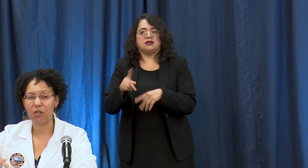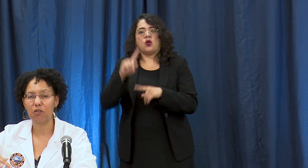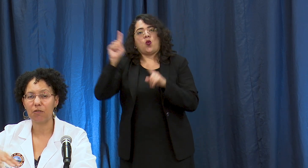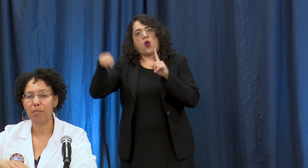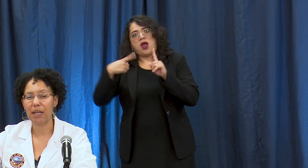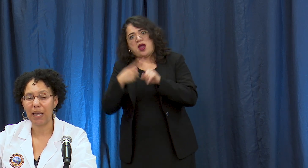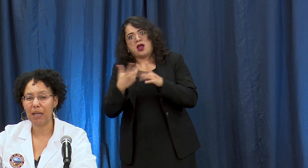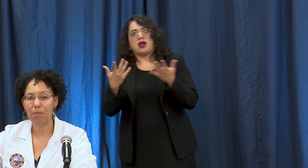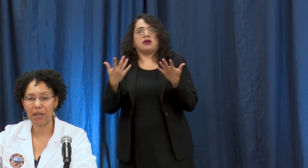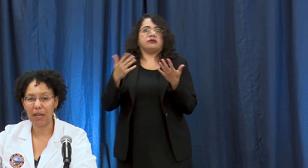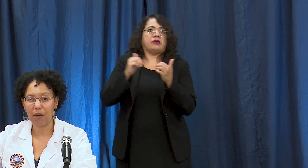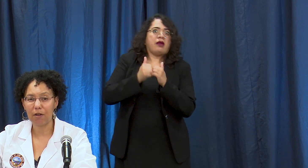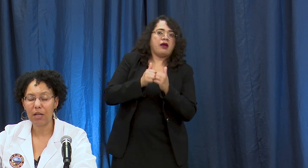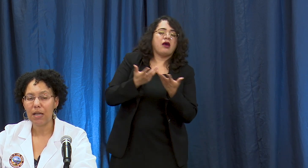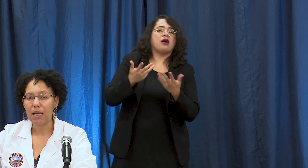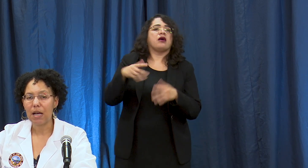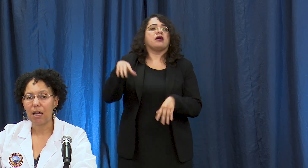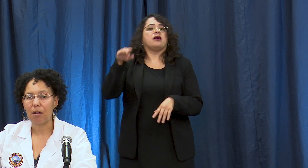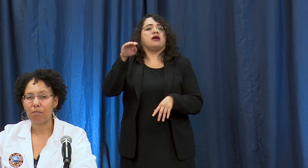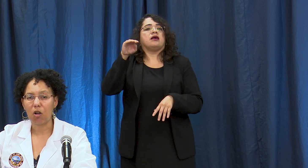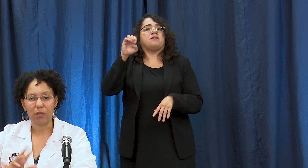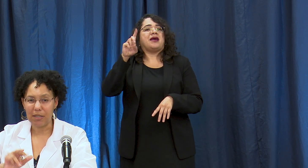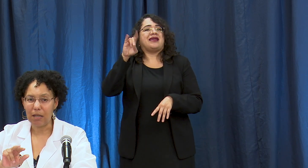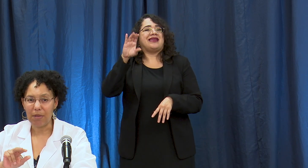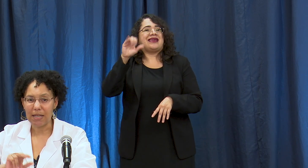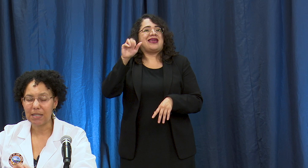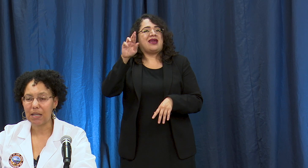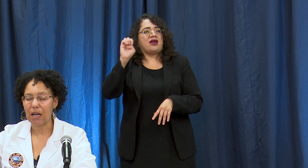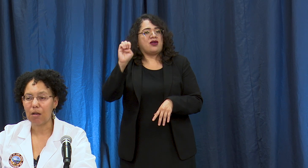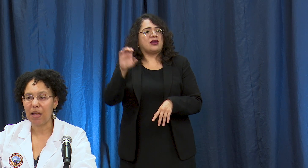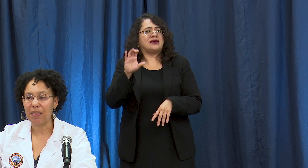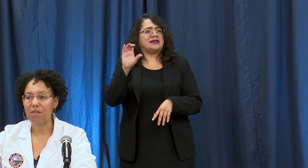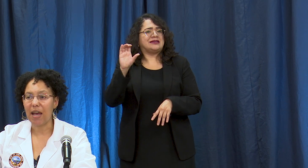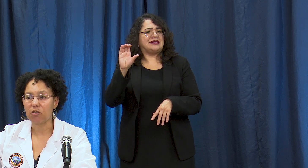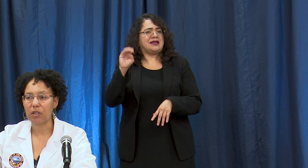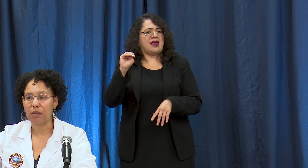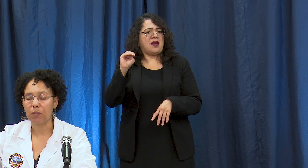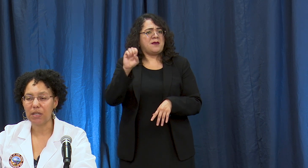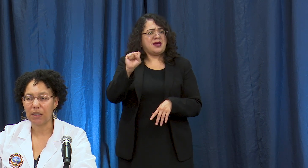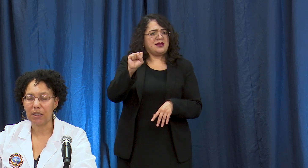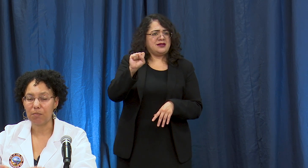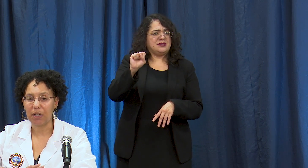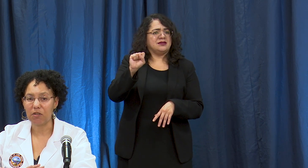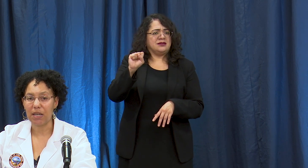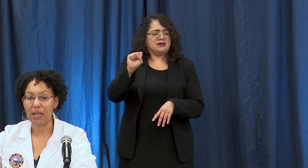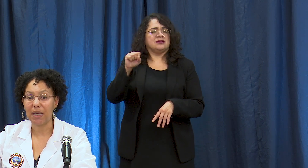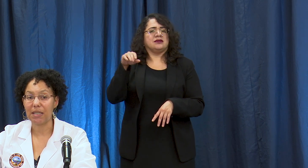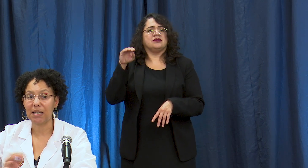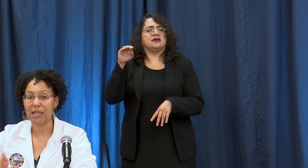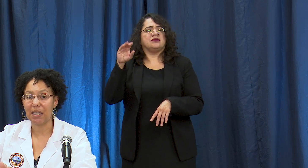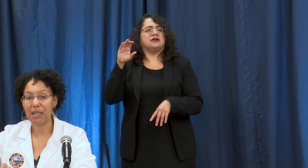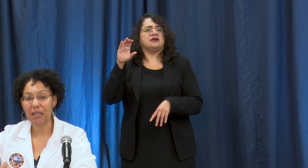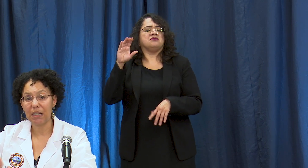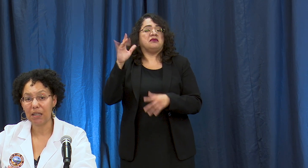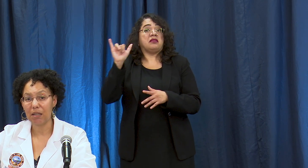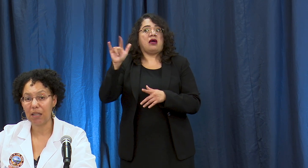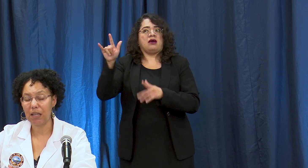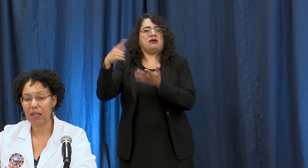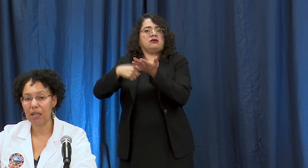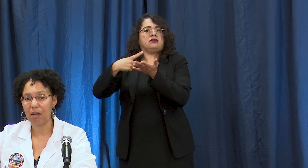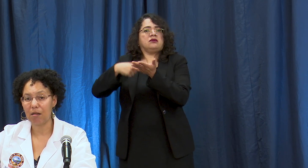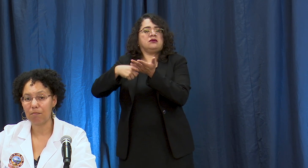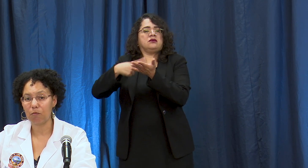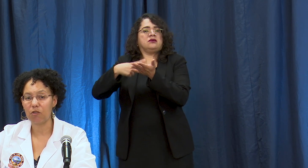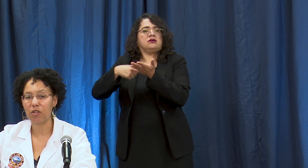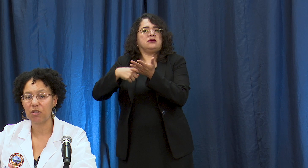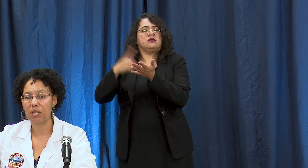the Centers for Medicaid and Medicare, called CMS, and they've actually recently, to my understanding, has extended